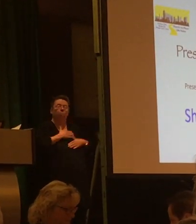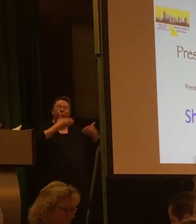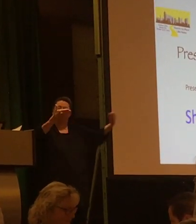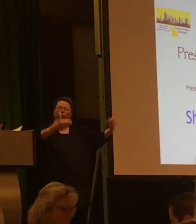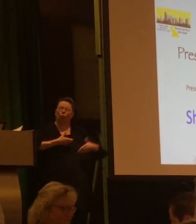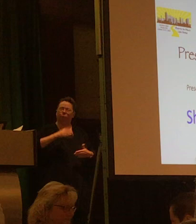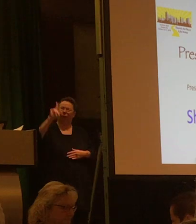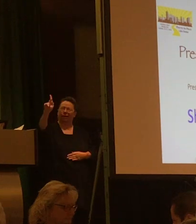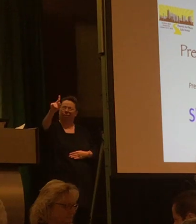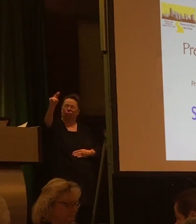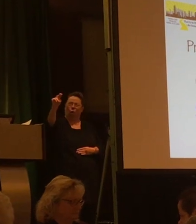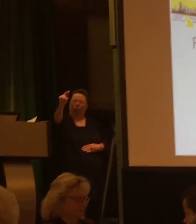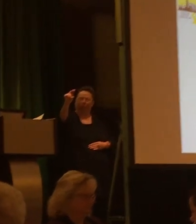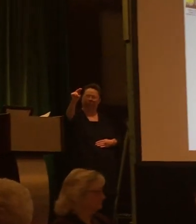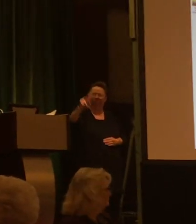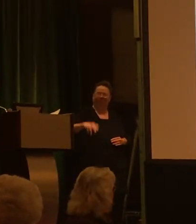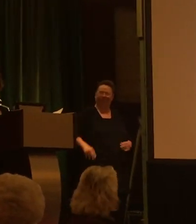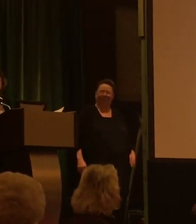welcome.